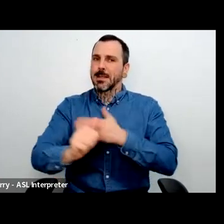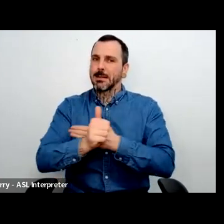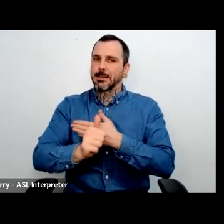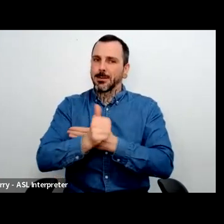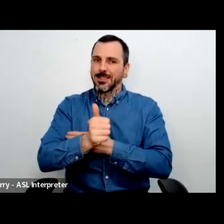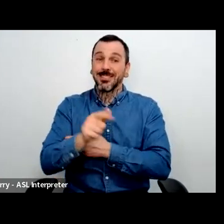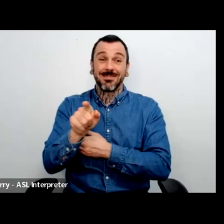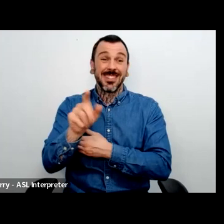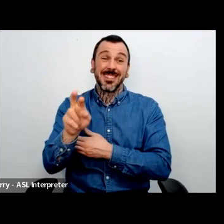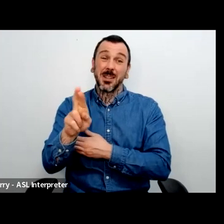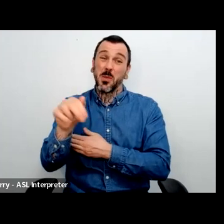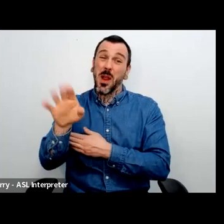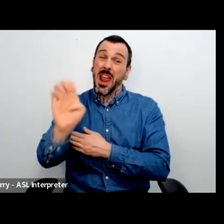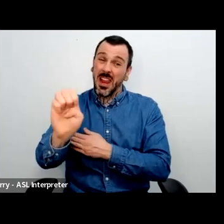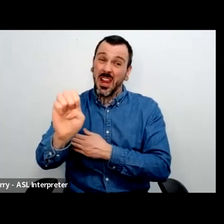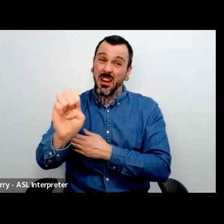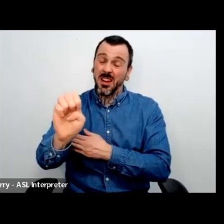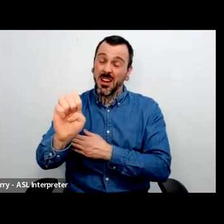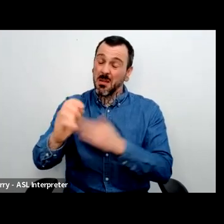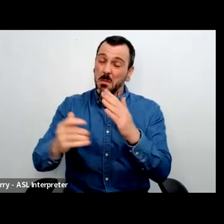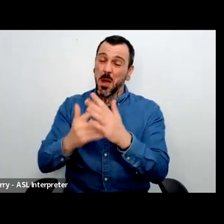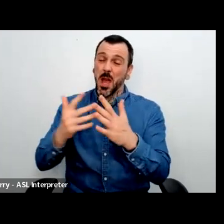rare, and it's